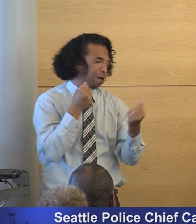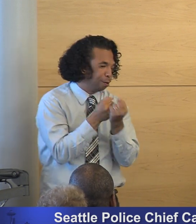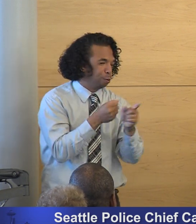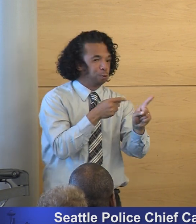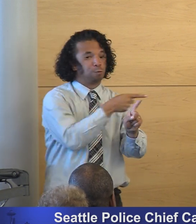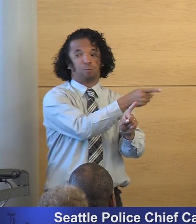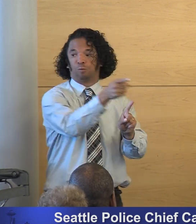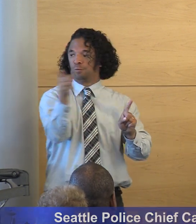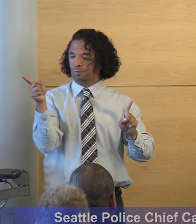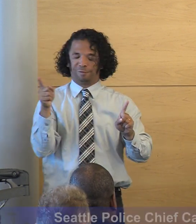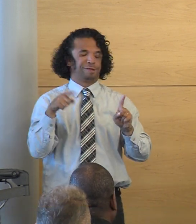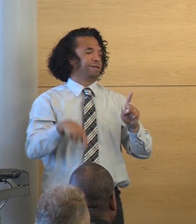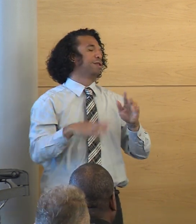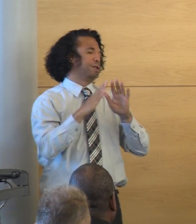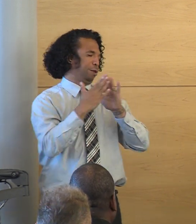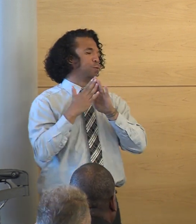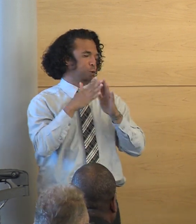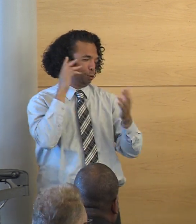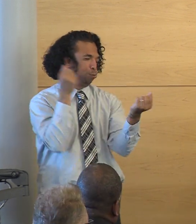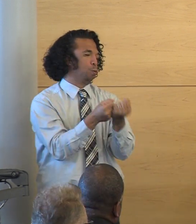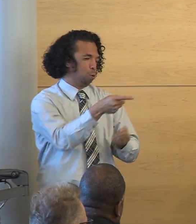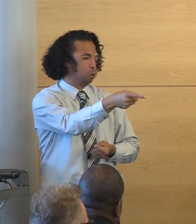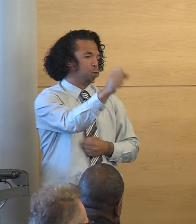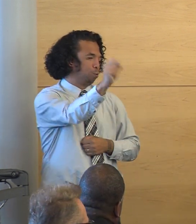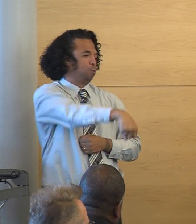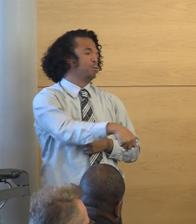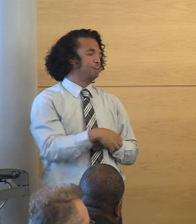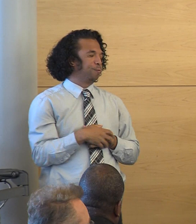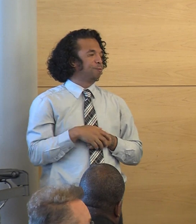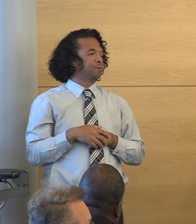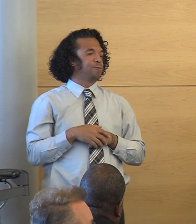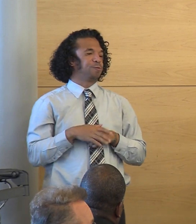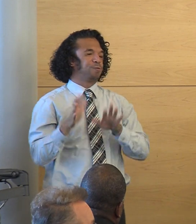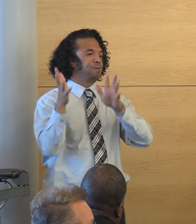looking around this room, this community supports you.